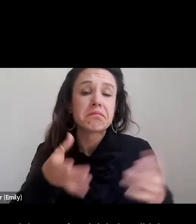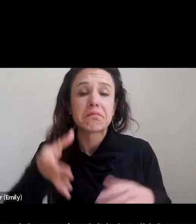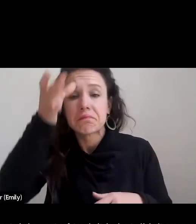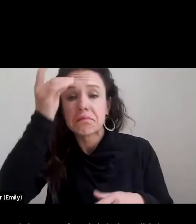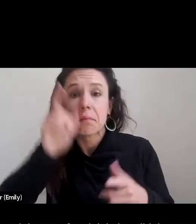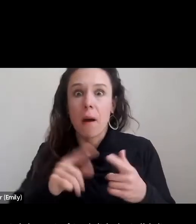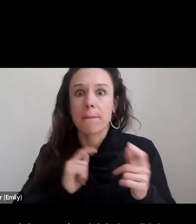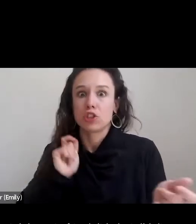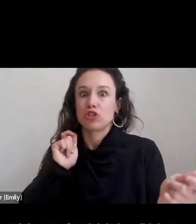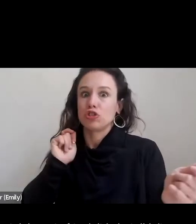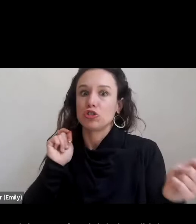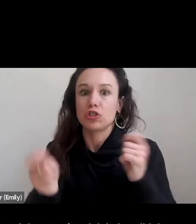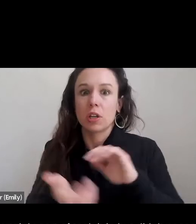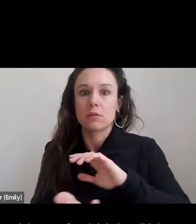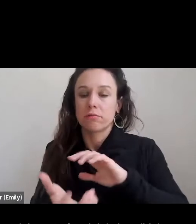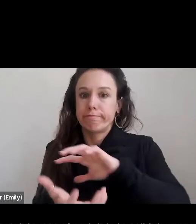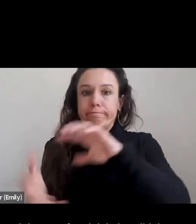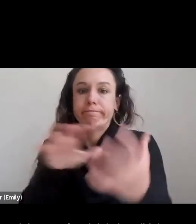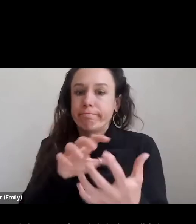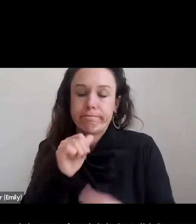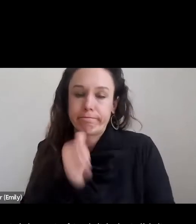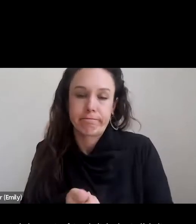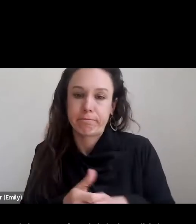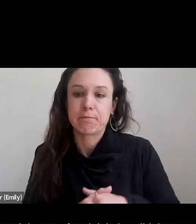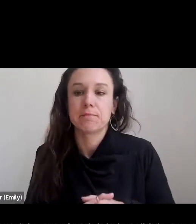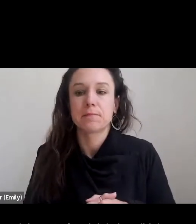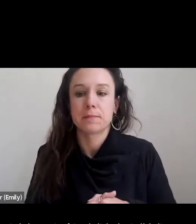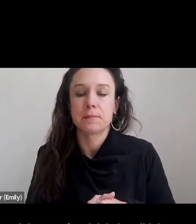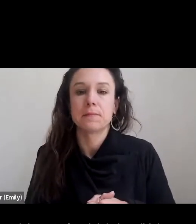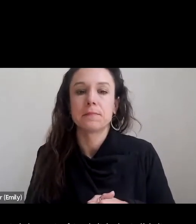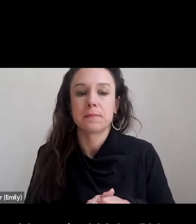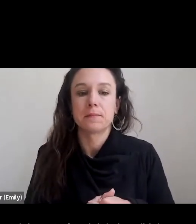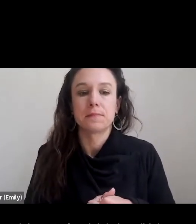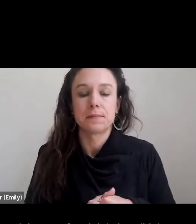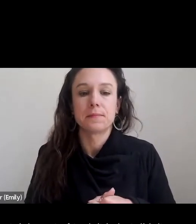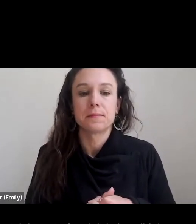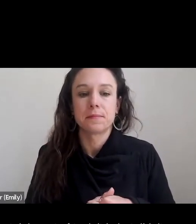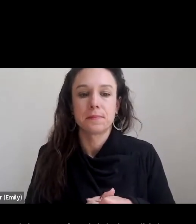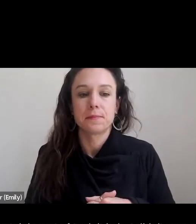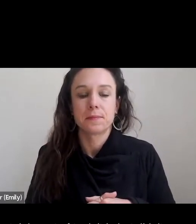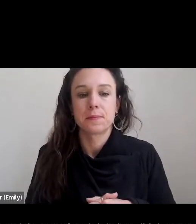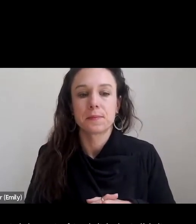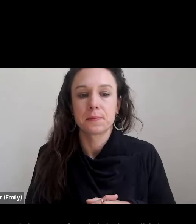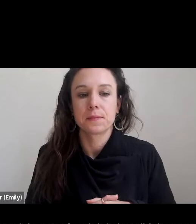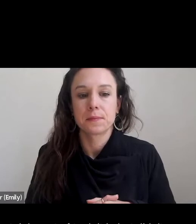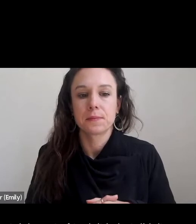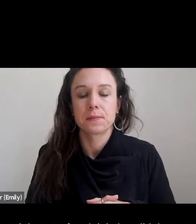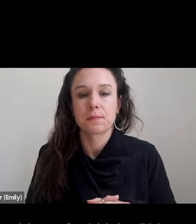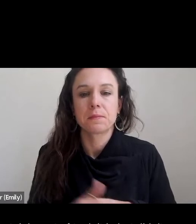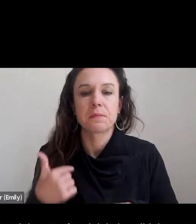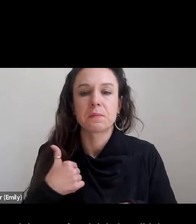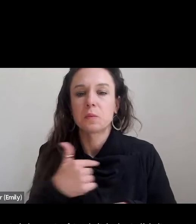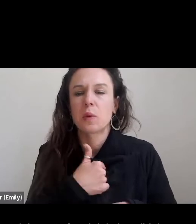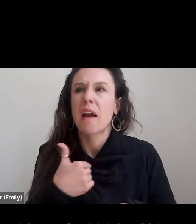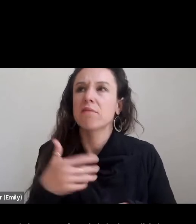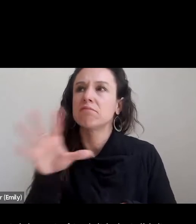a whole lot of how we were doing that. And I will tell you that, ultimately we had about 20